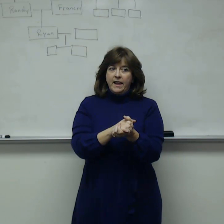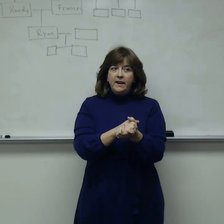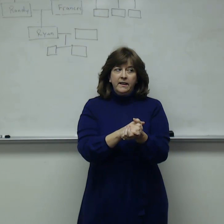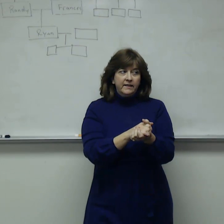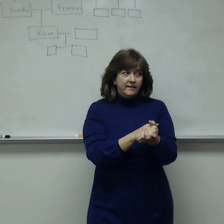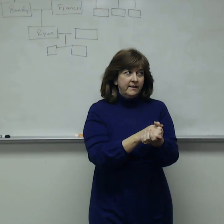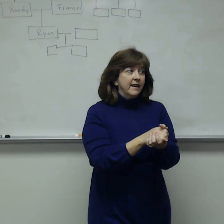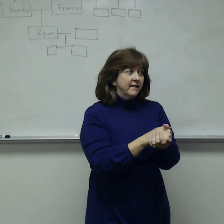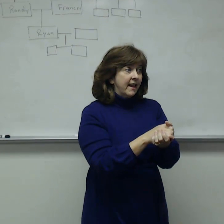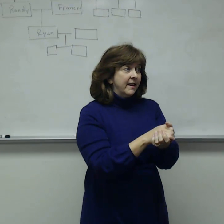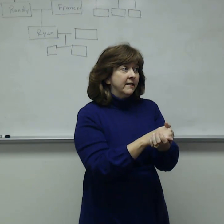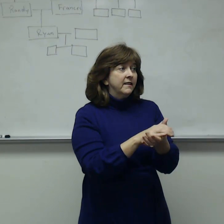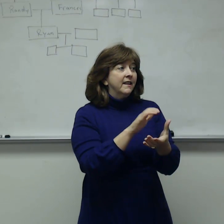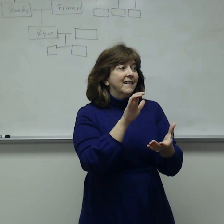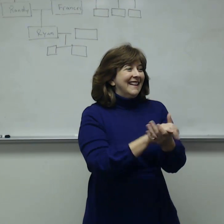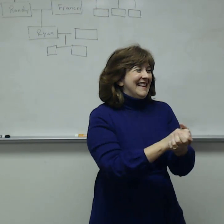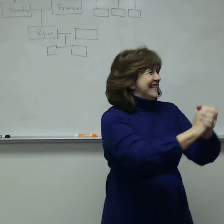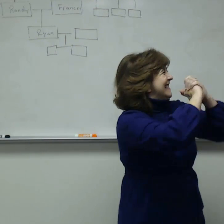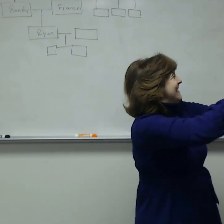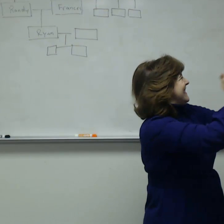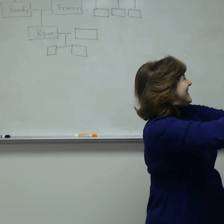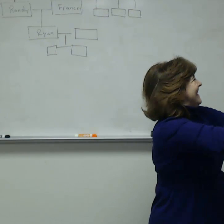that is, yes, that Congratulations.